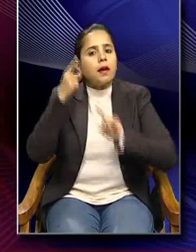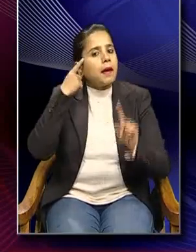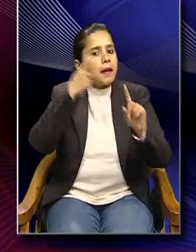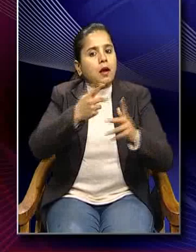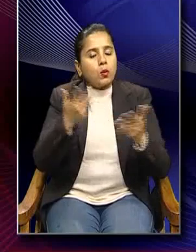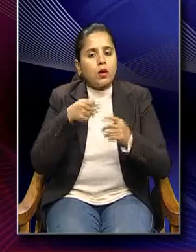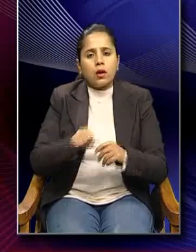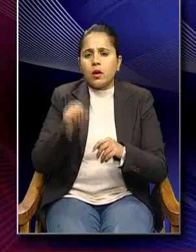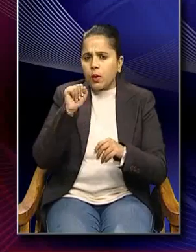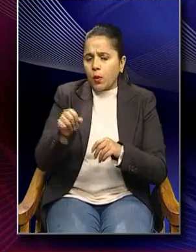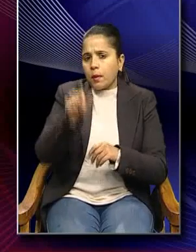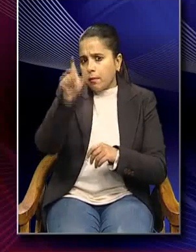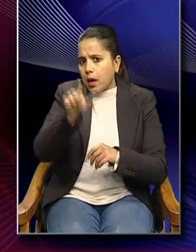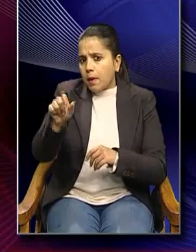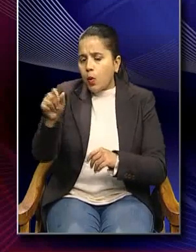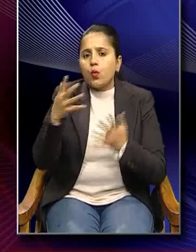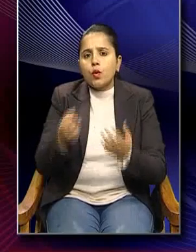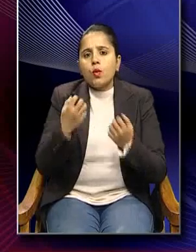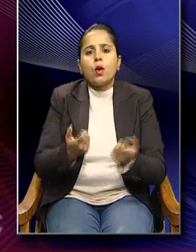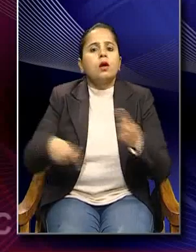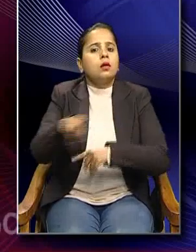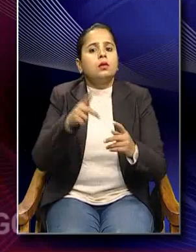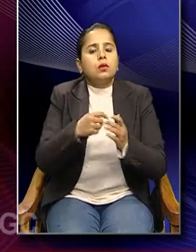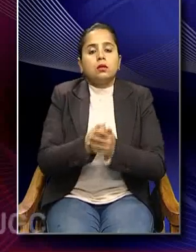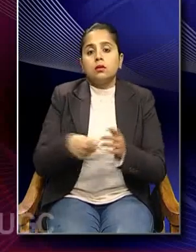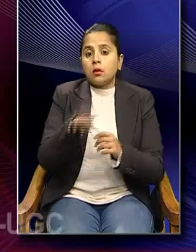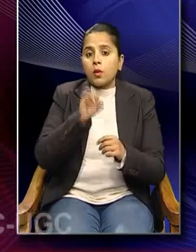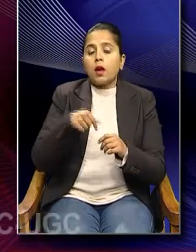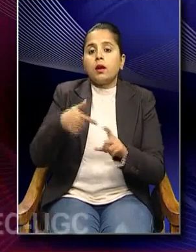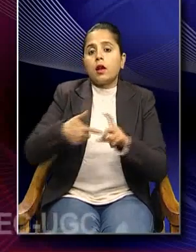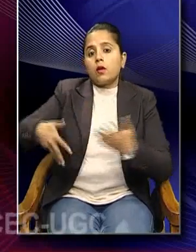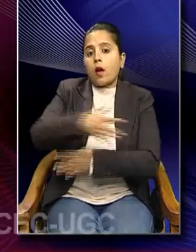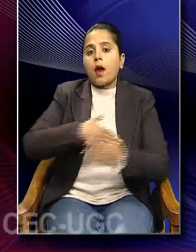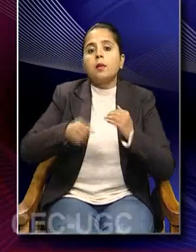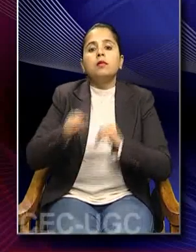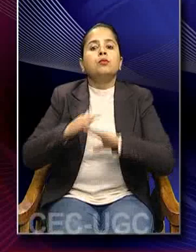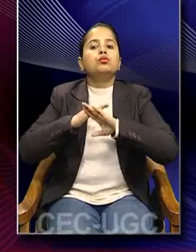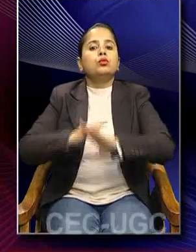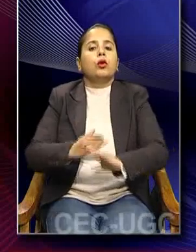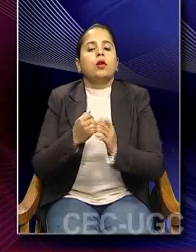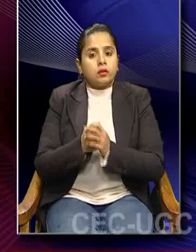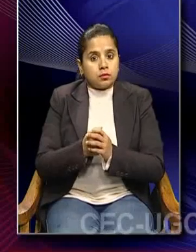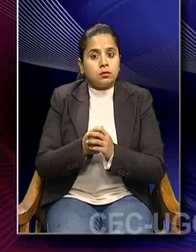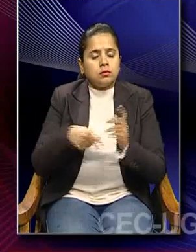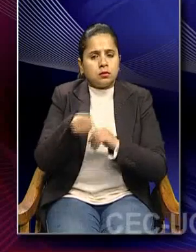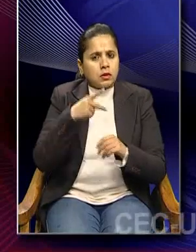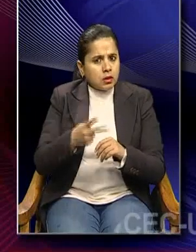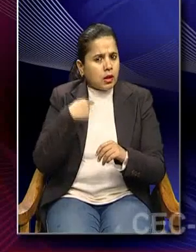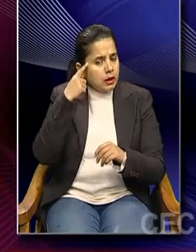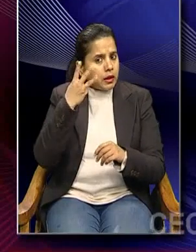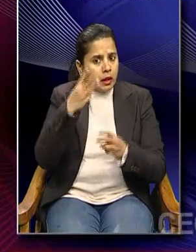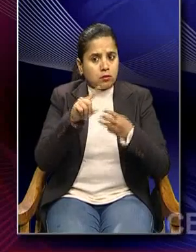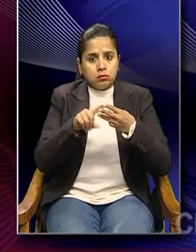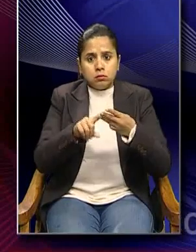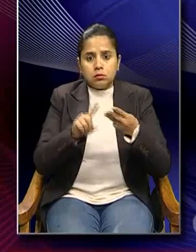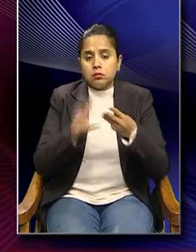of individual preferences concerning environmental protection, to comprehend 3 main